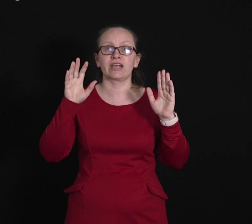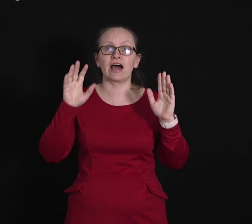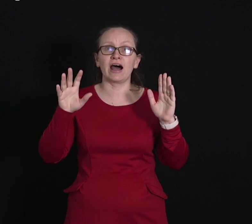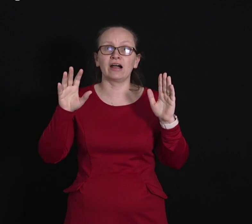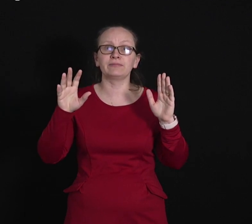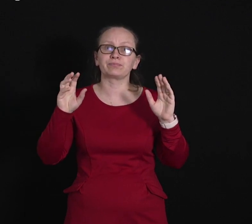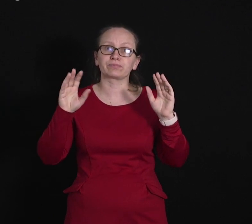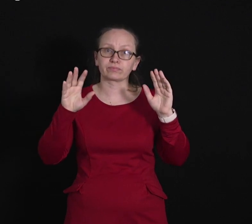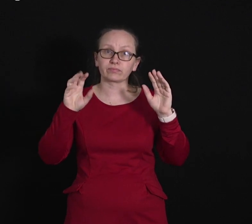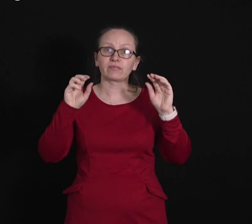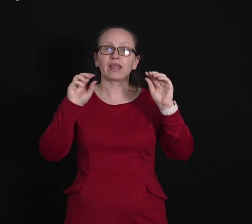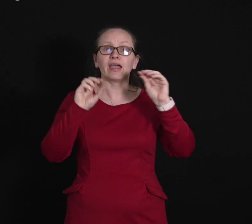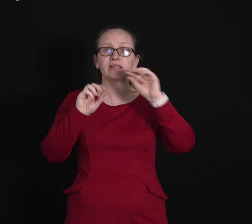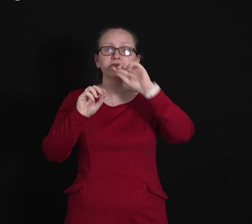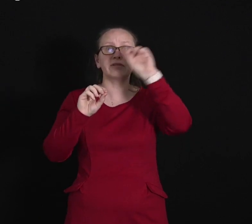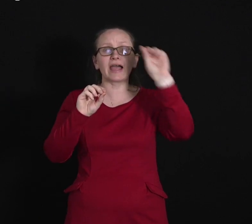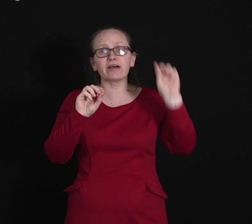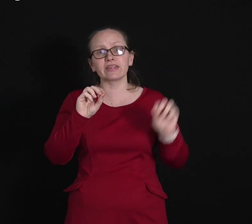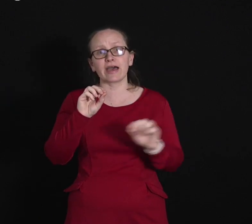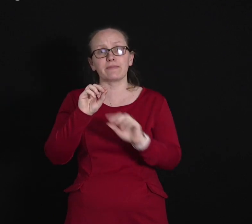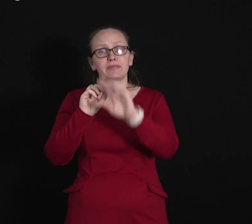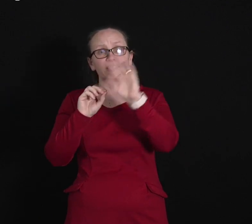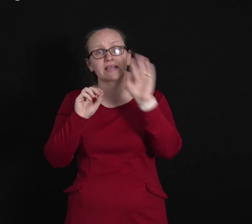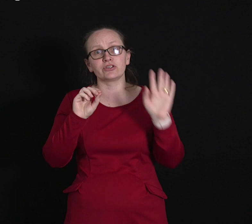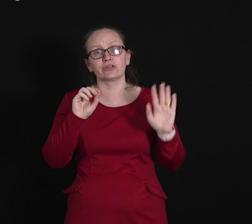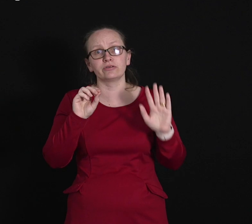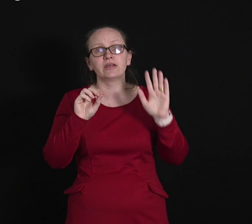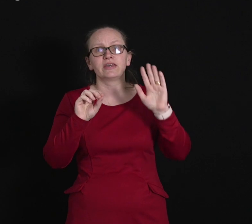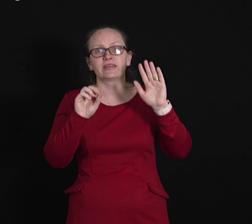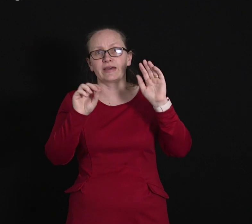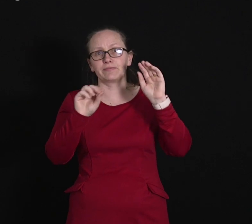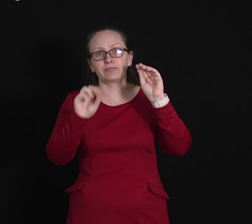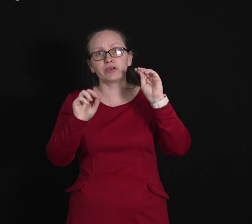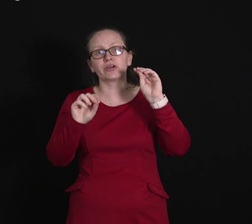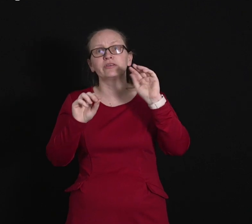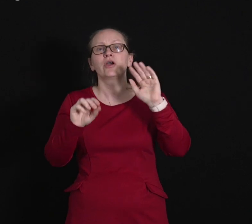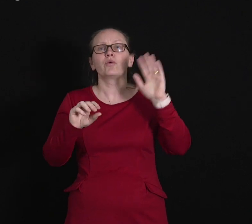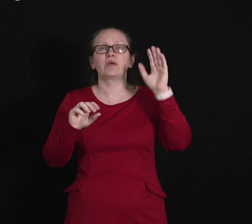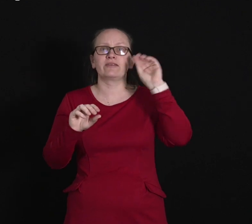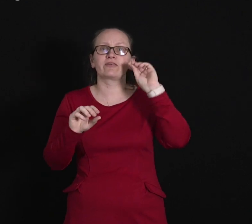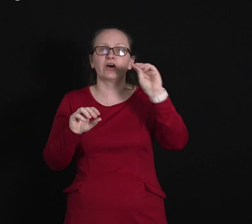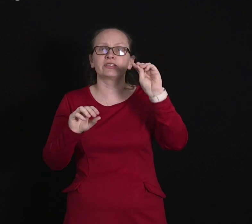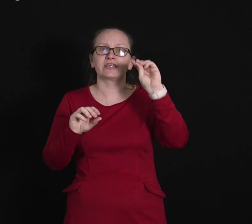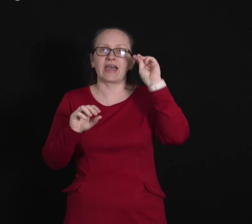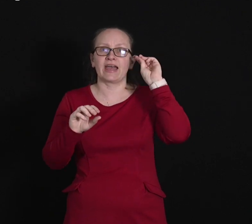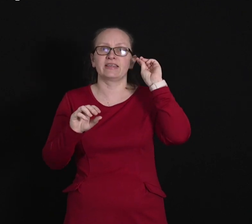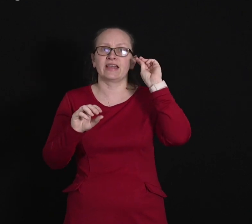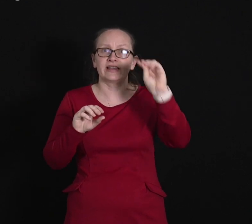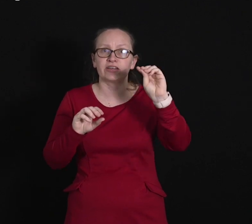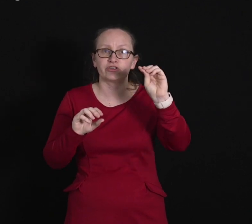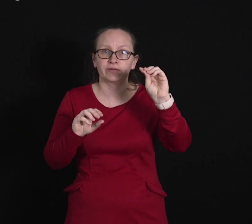r and around that potential that proton we have got an electron.